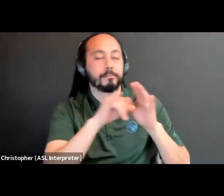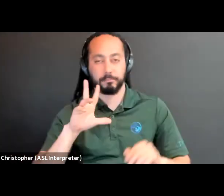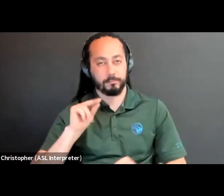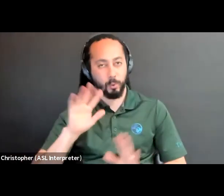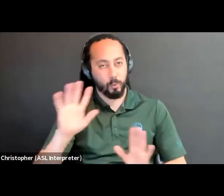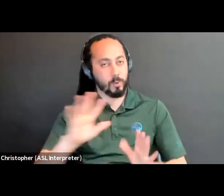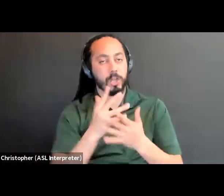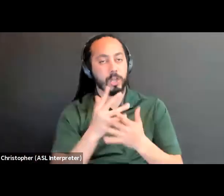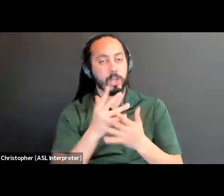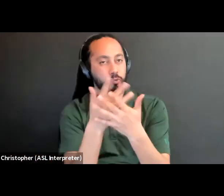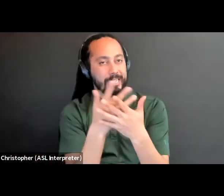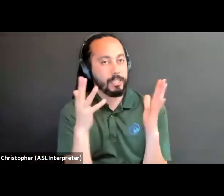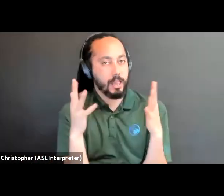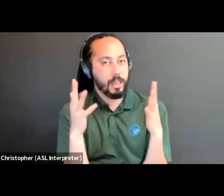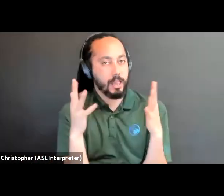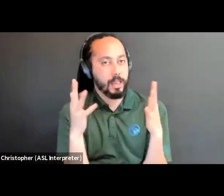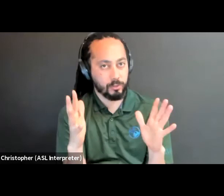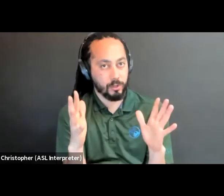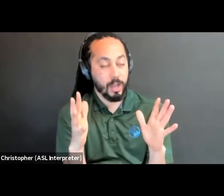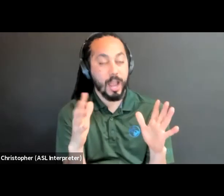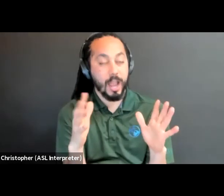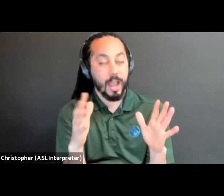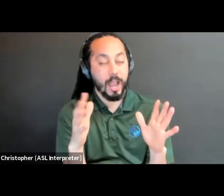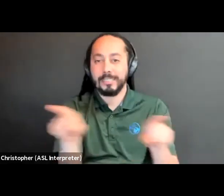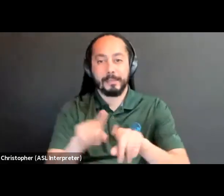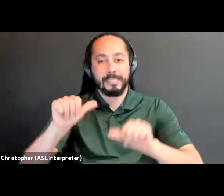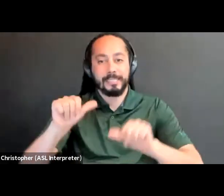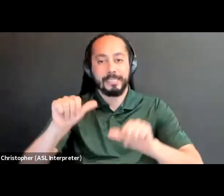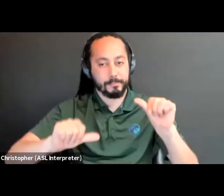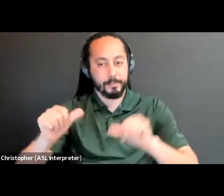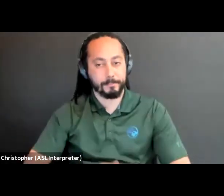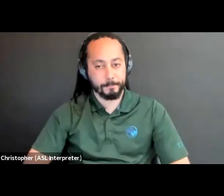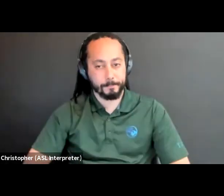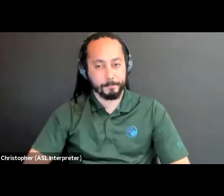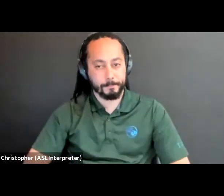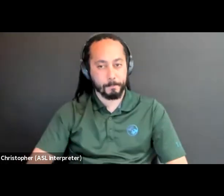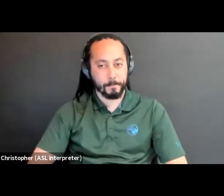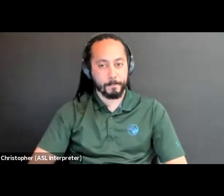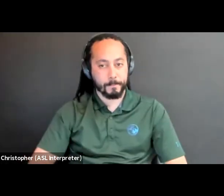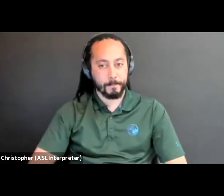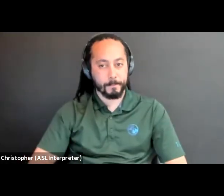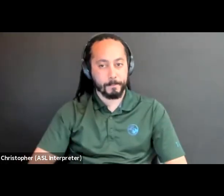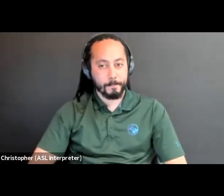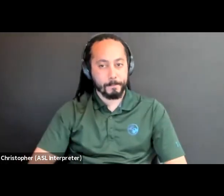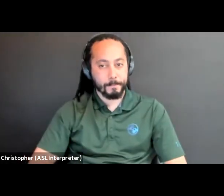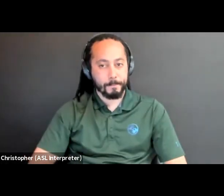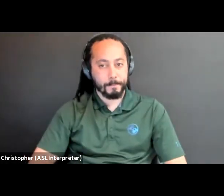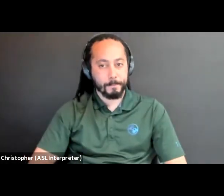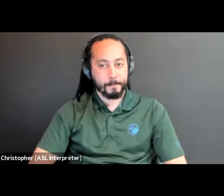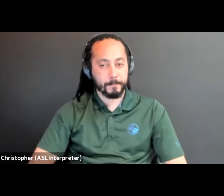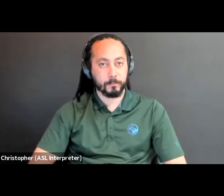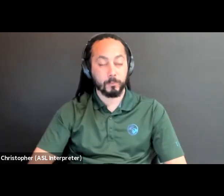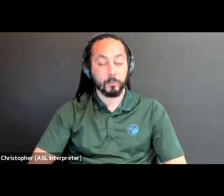it's not the same thing as an assessment. We have a bunch of resources that you can use to do